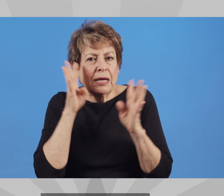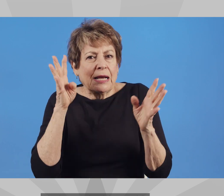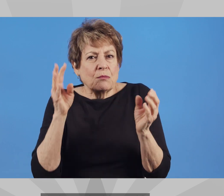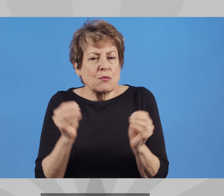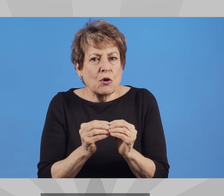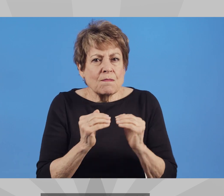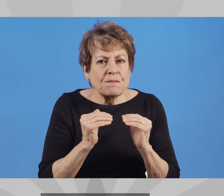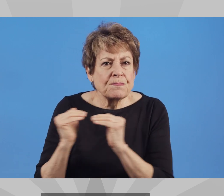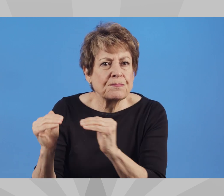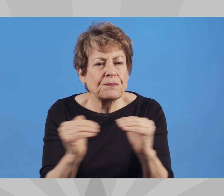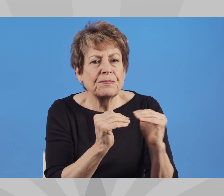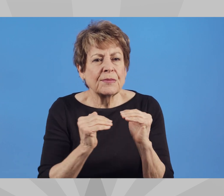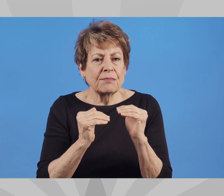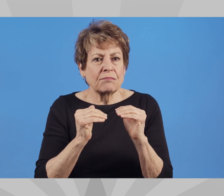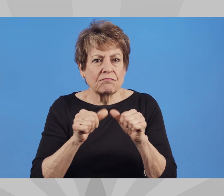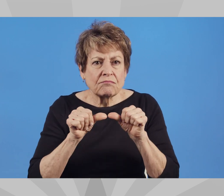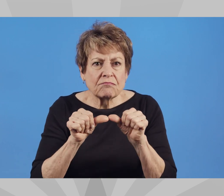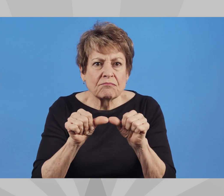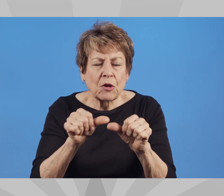and sustainable world.